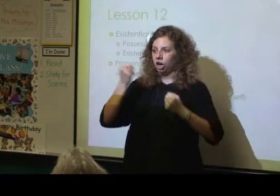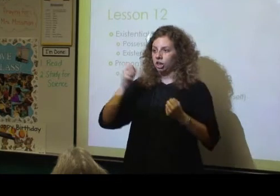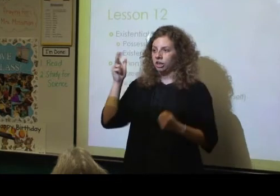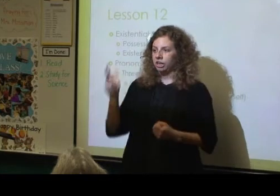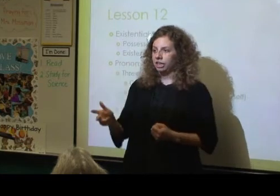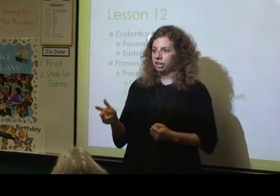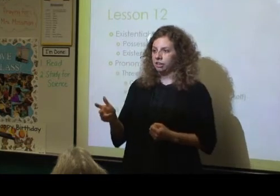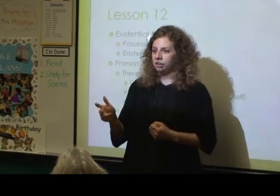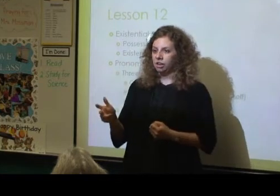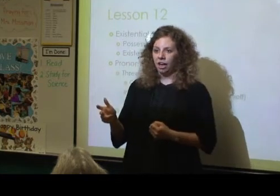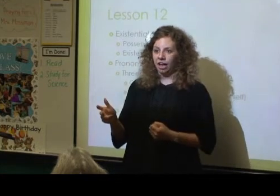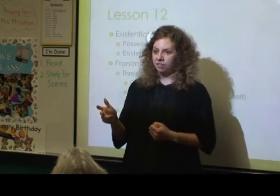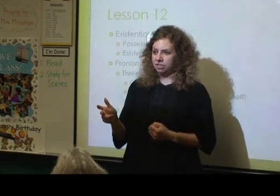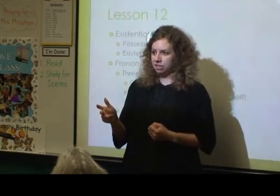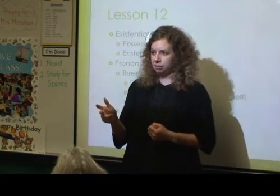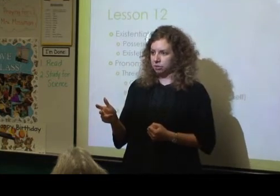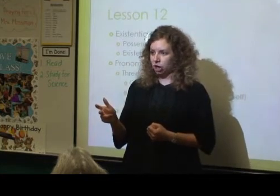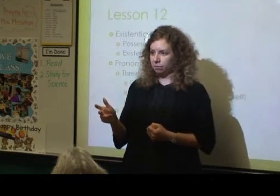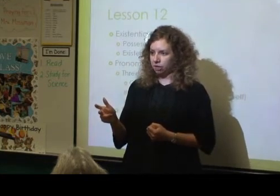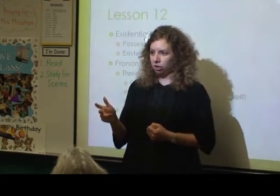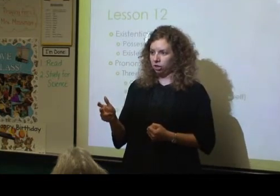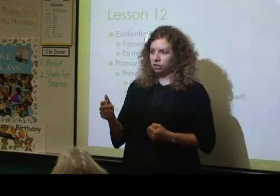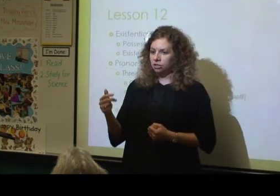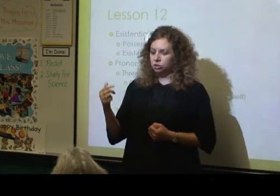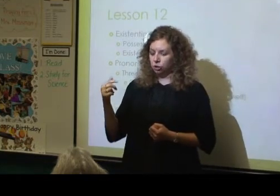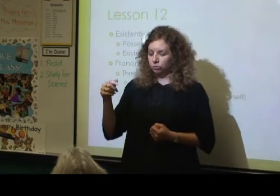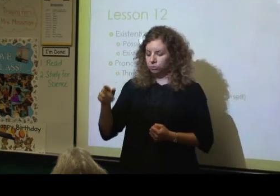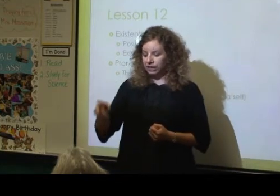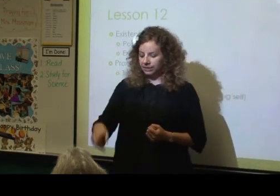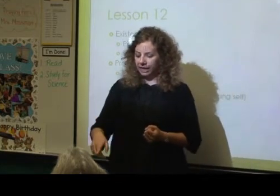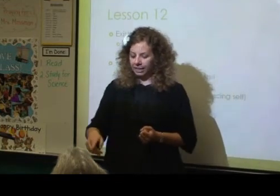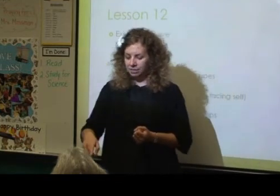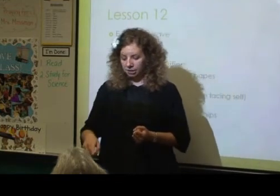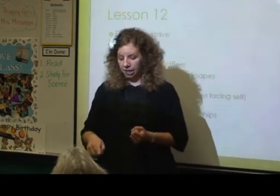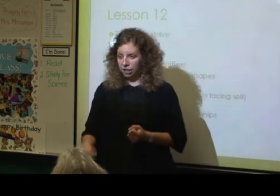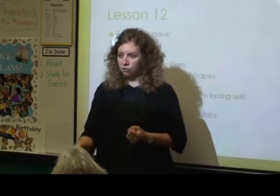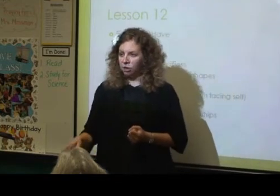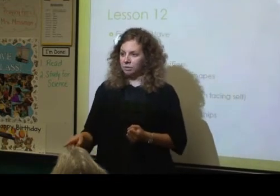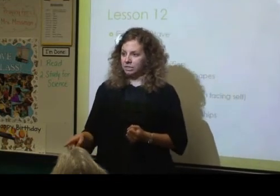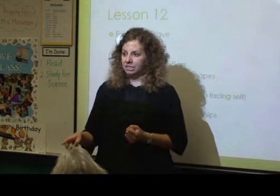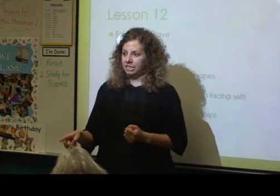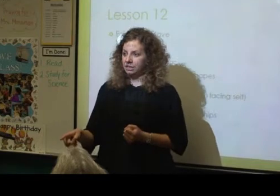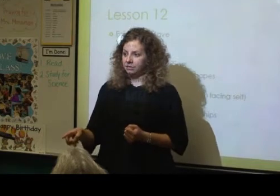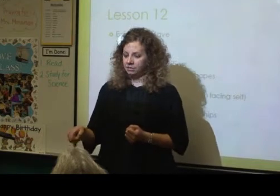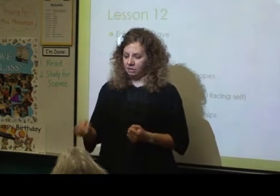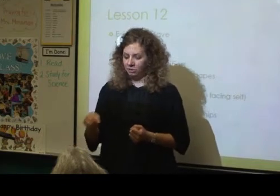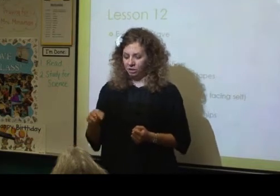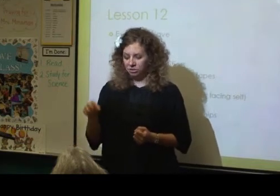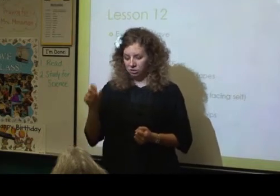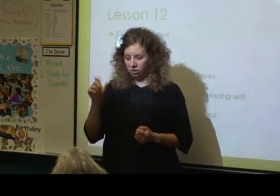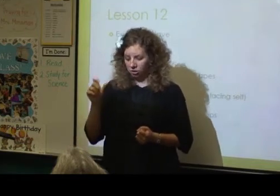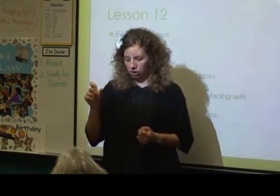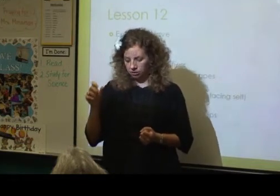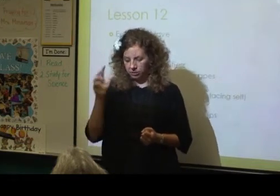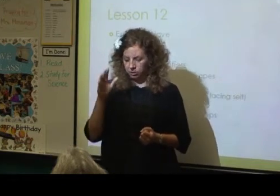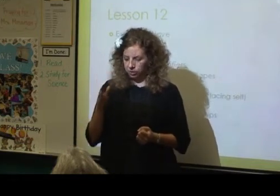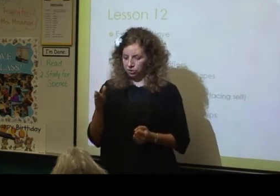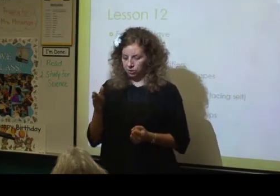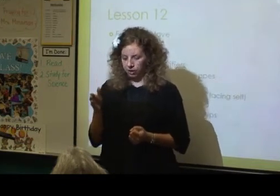car here, I haven't set up a topic at all. So because it has the line over it with the T, if you guys look on page 131,